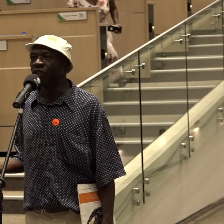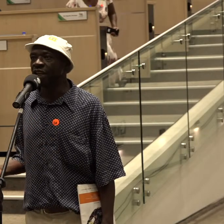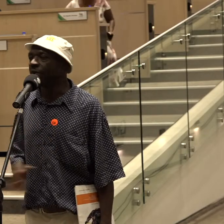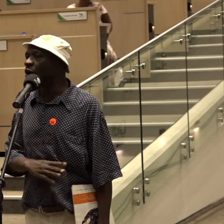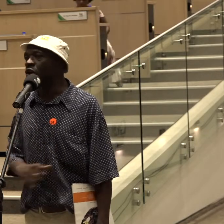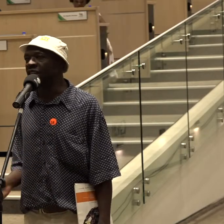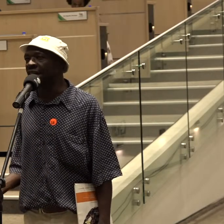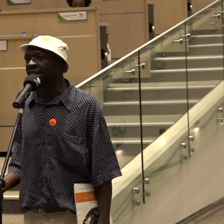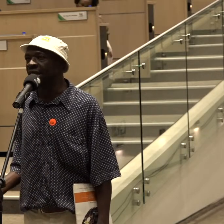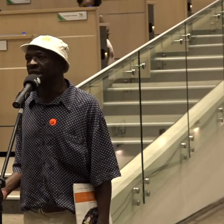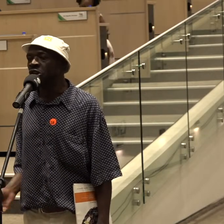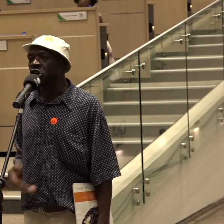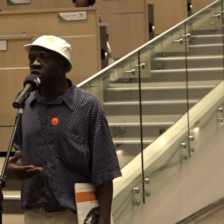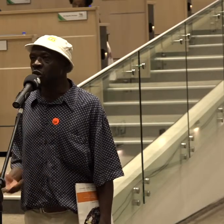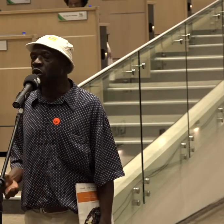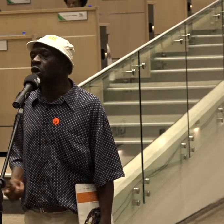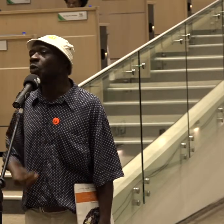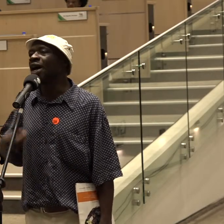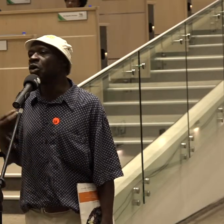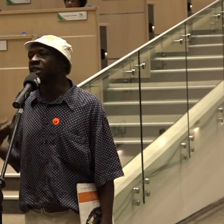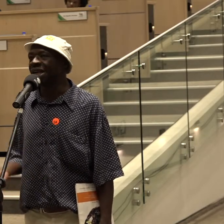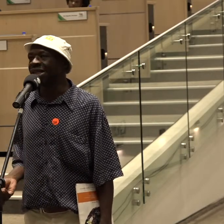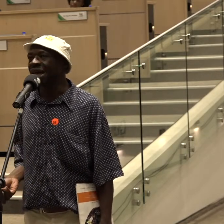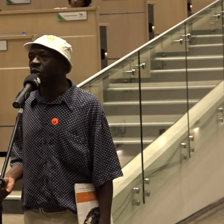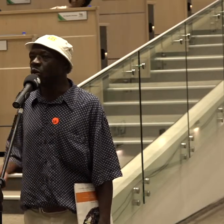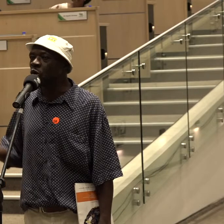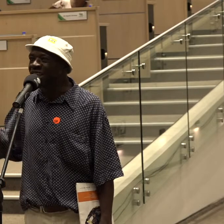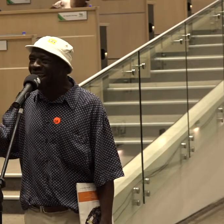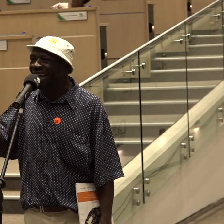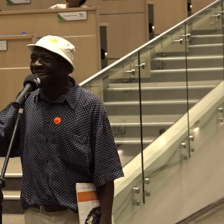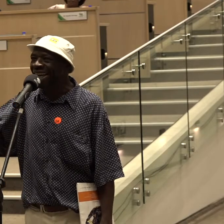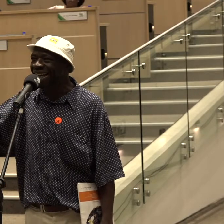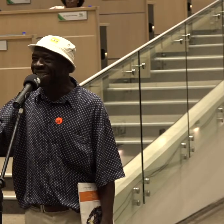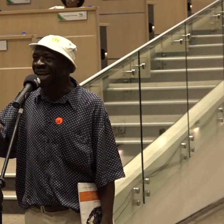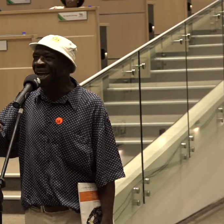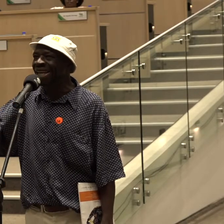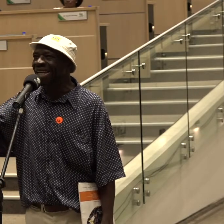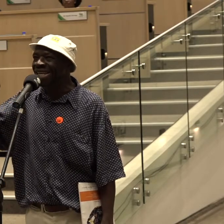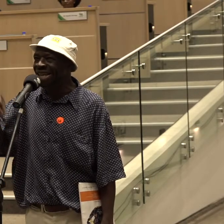I don't think about Consulting a Consultants